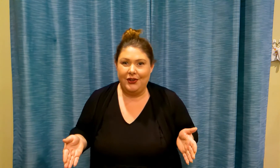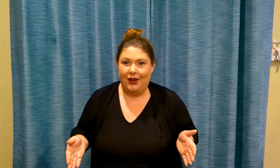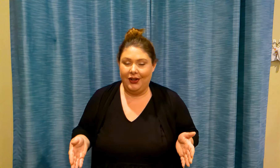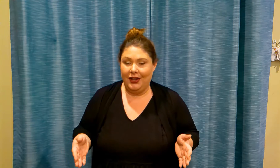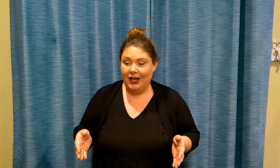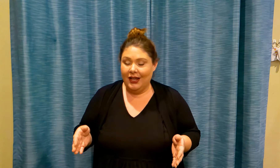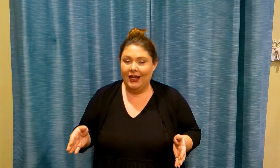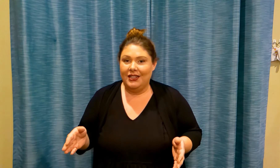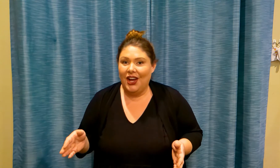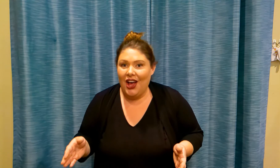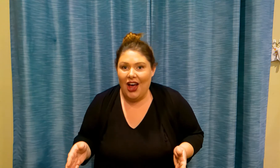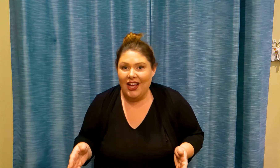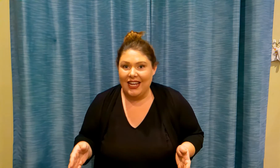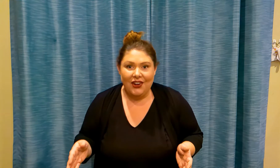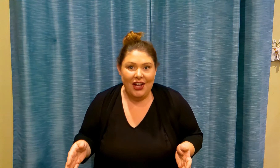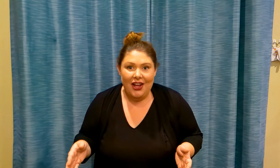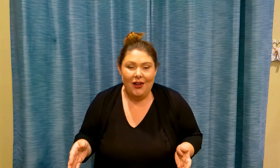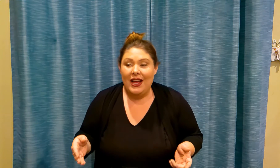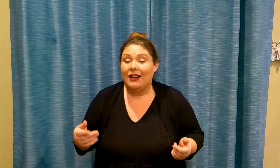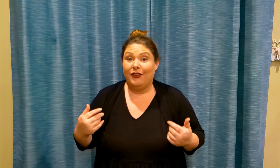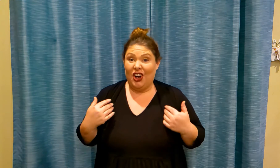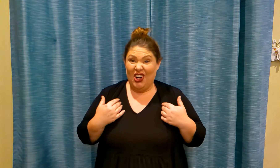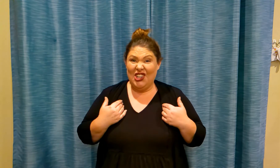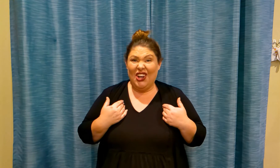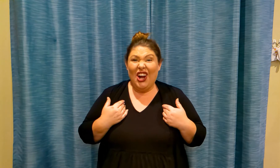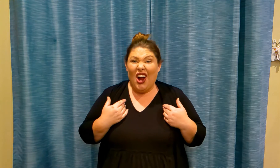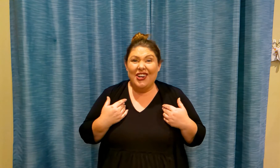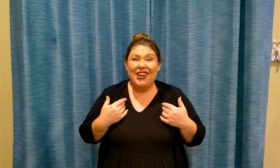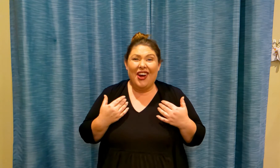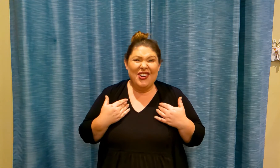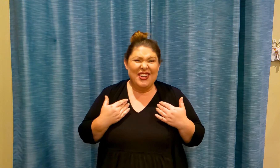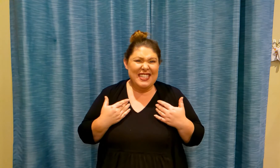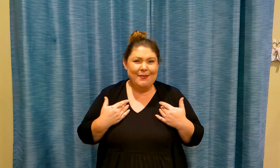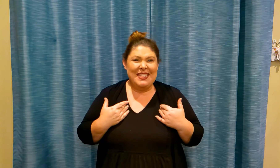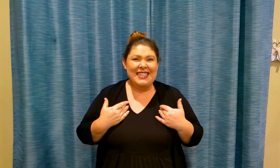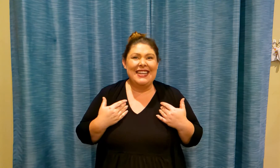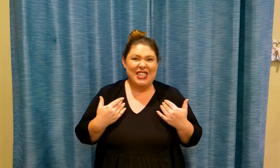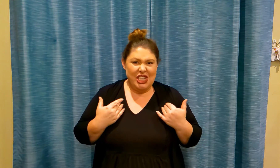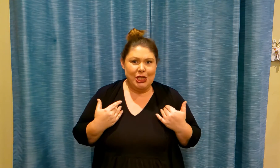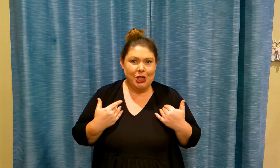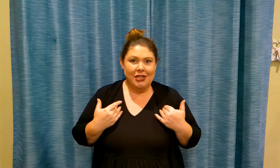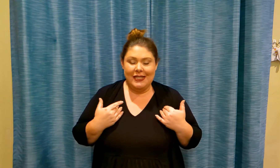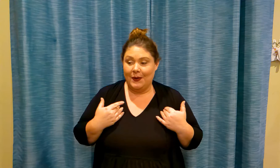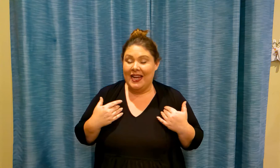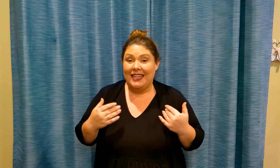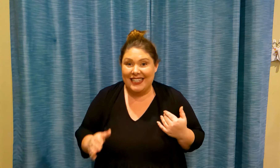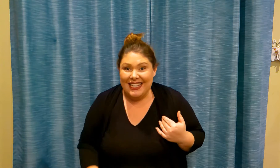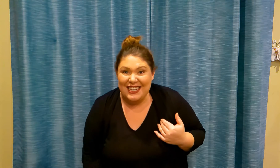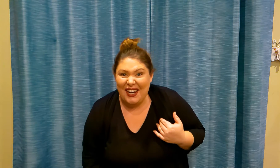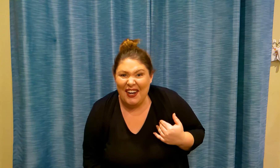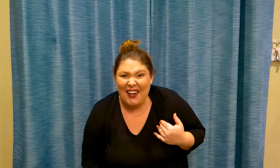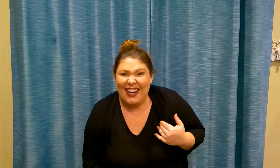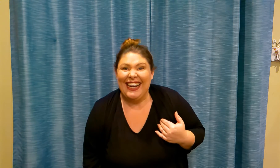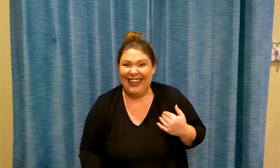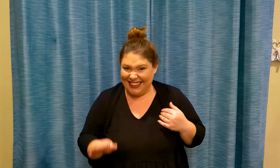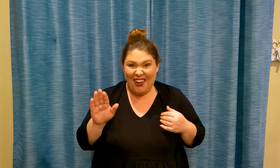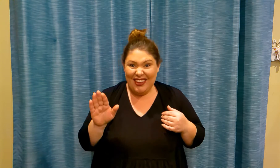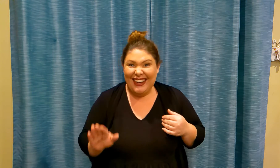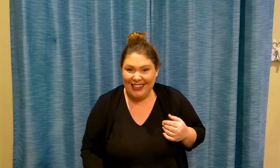dog? Dog, here go. For our dog, our dog's name is Ginger. So, Ginger! Come here, you're